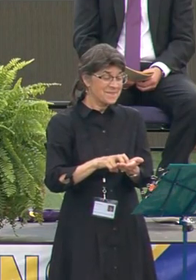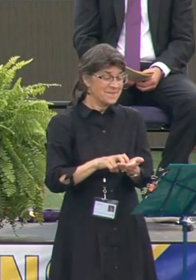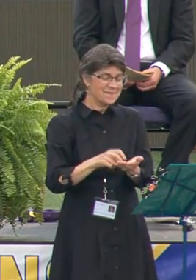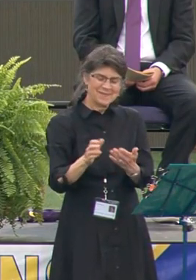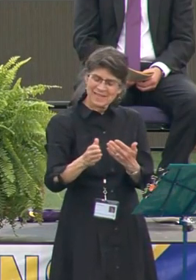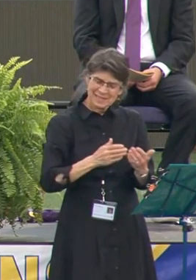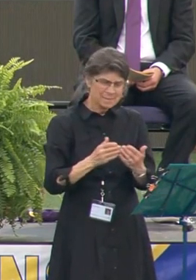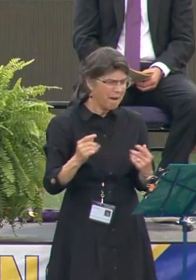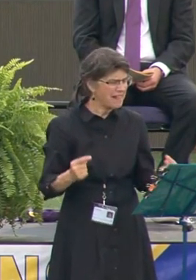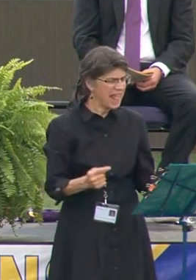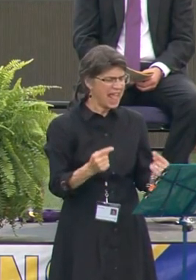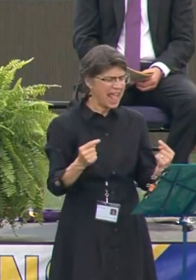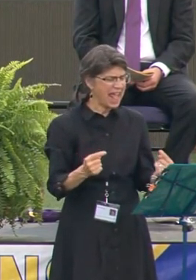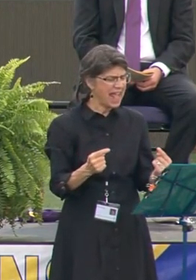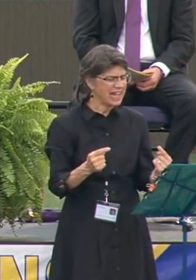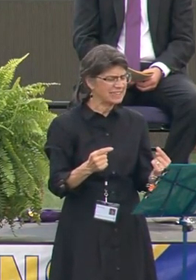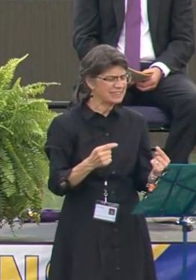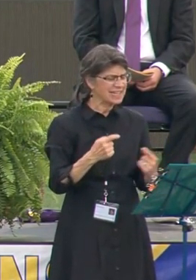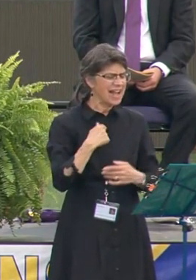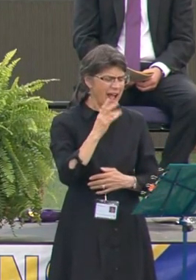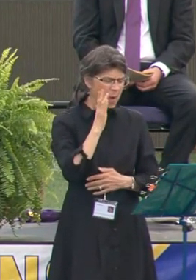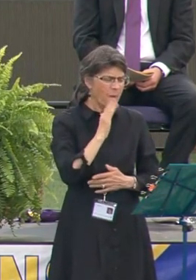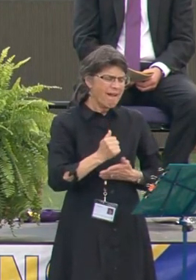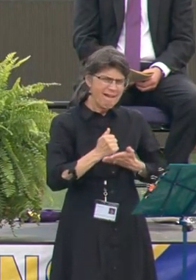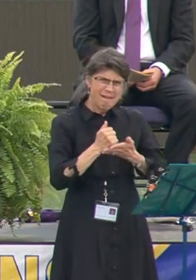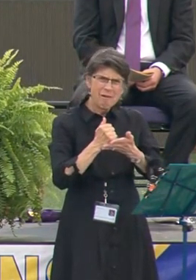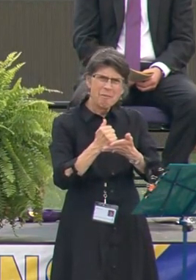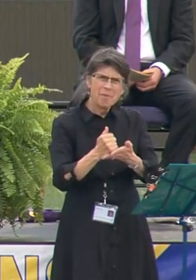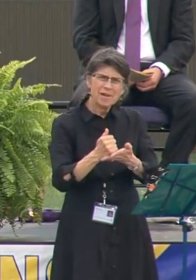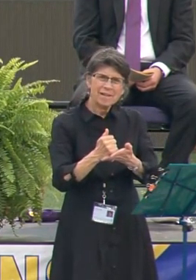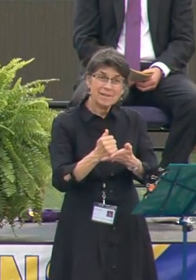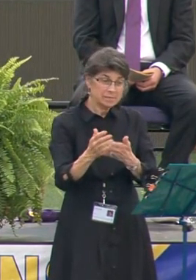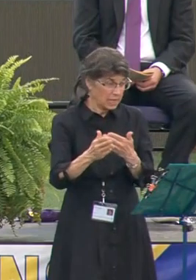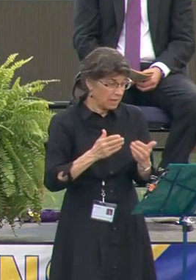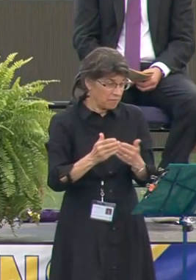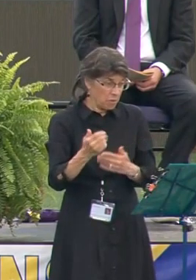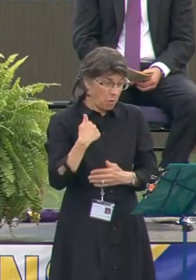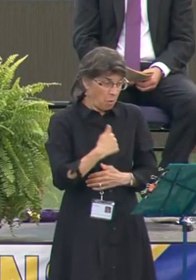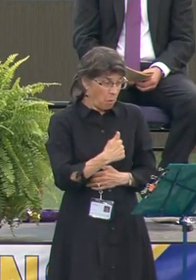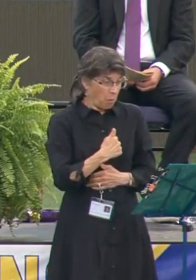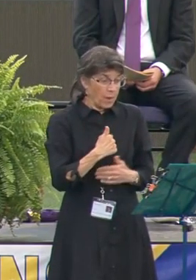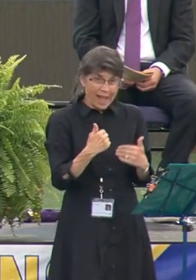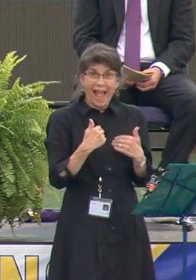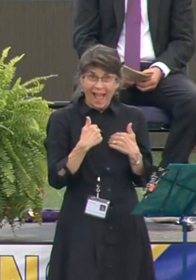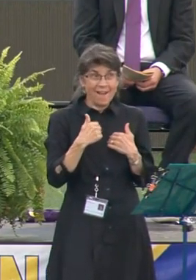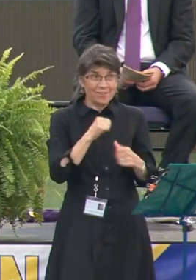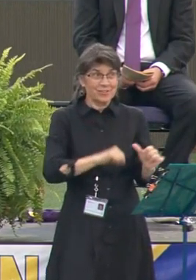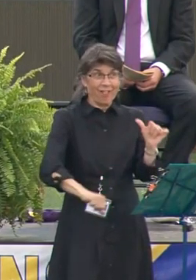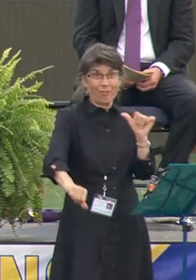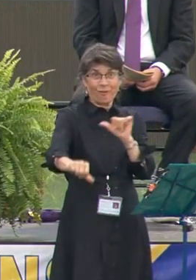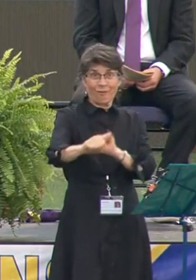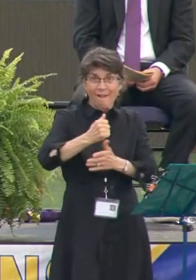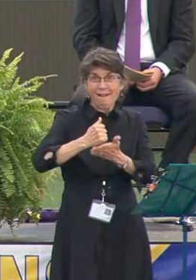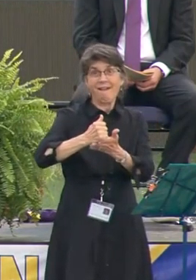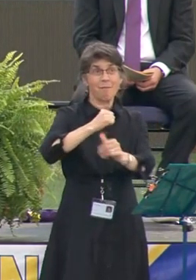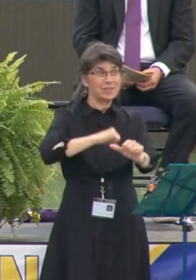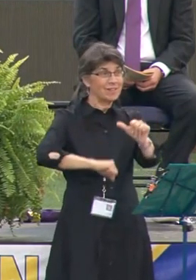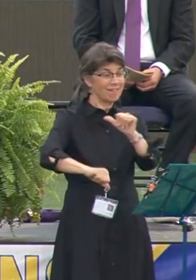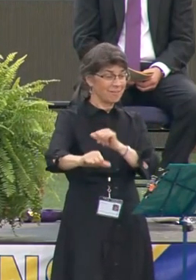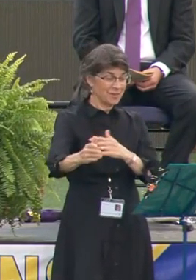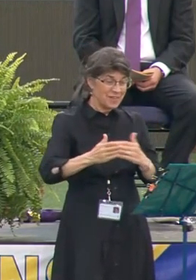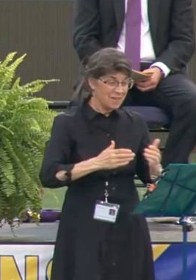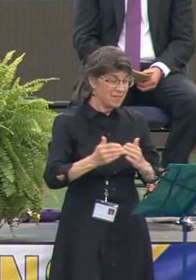All we need is hope. Ever that we have each other, even though we